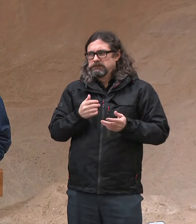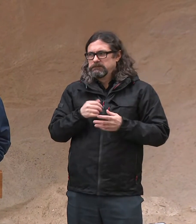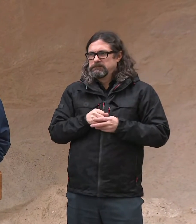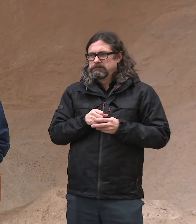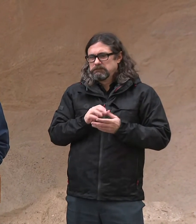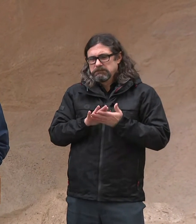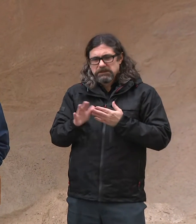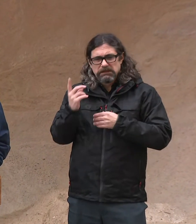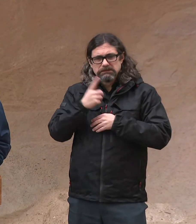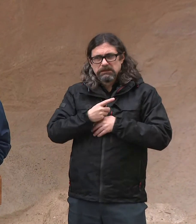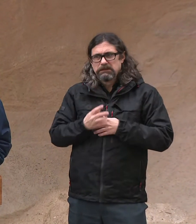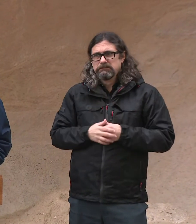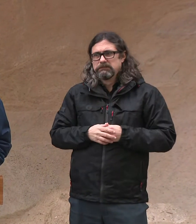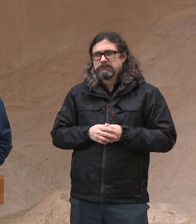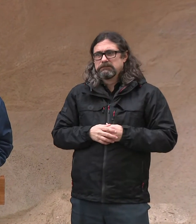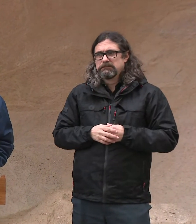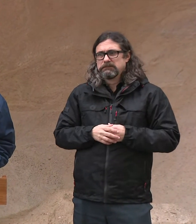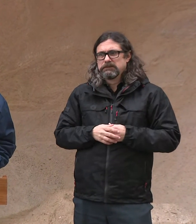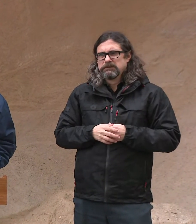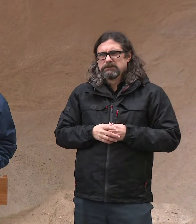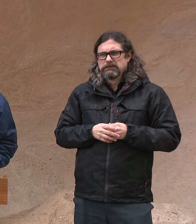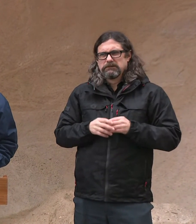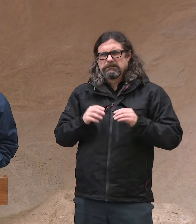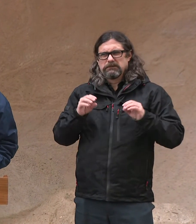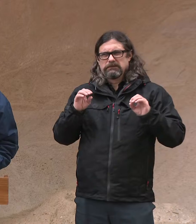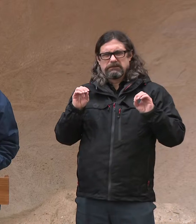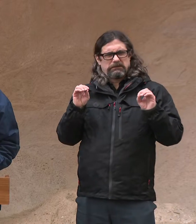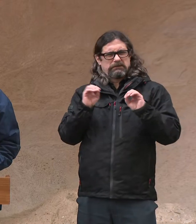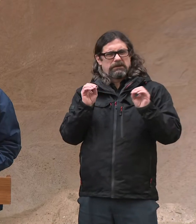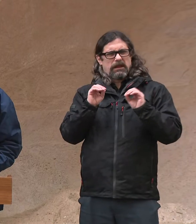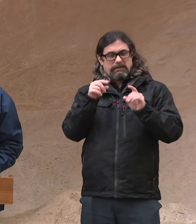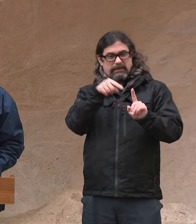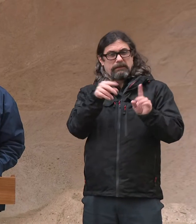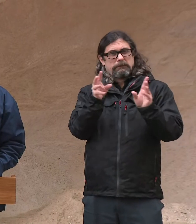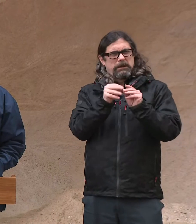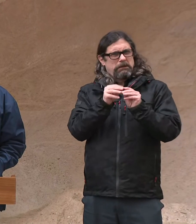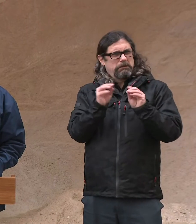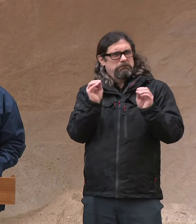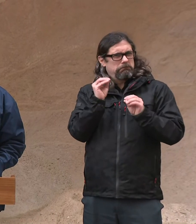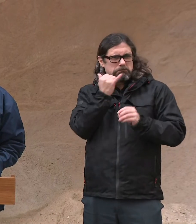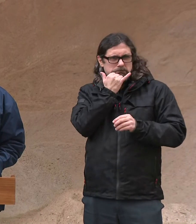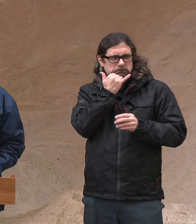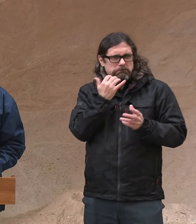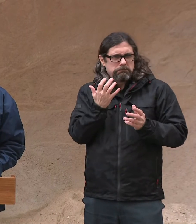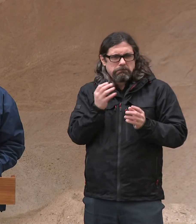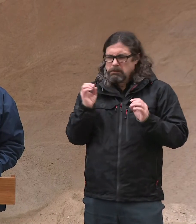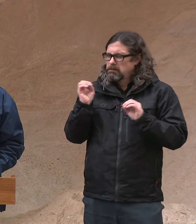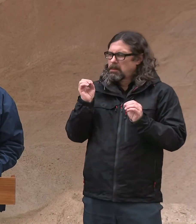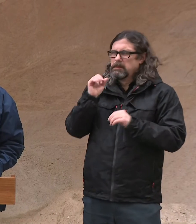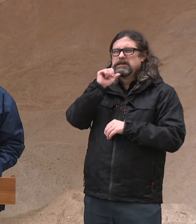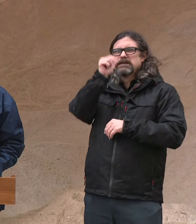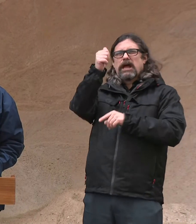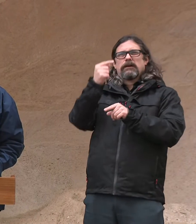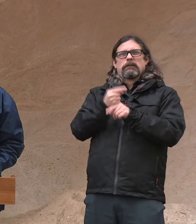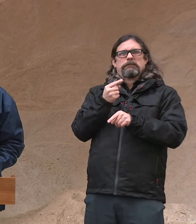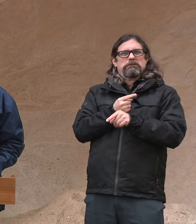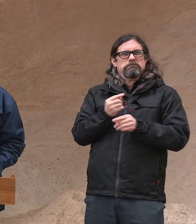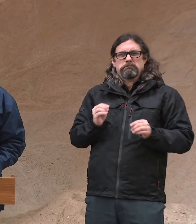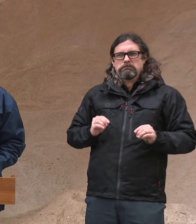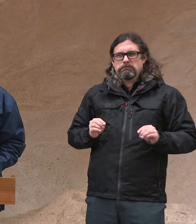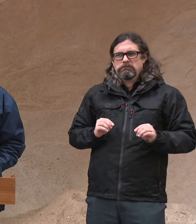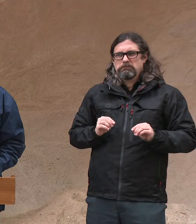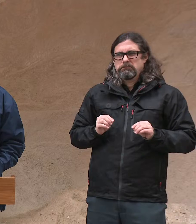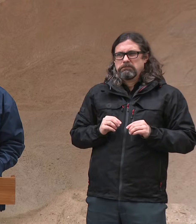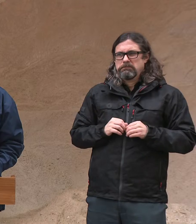about it, illegal about him coming in. And listen, I wanted to minimize taxpayers' dollars. Who was coming down. You don't